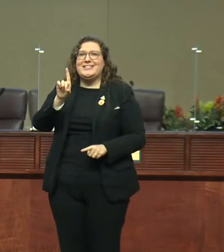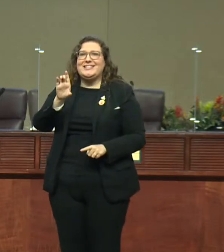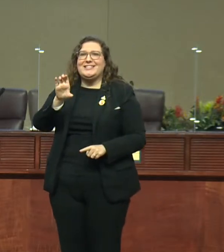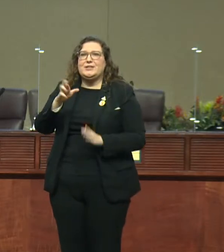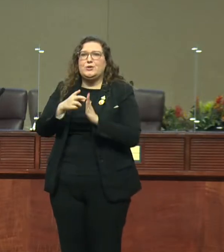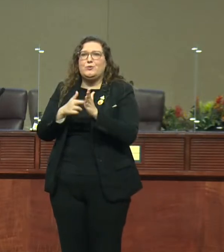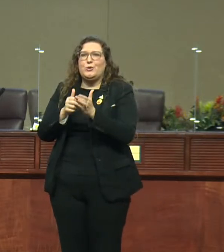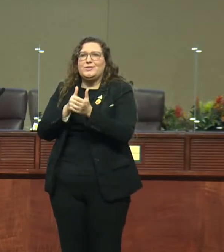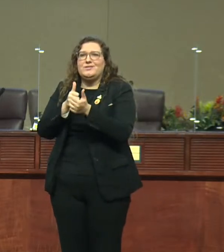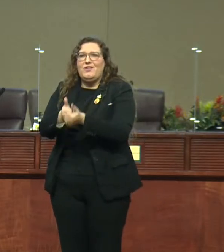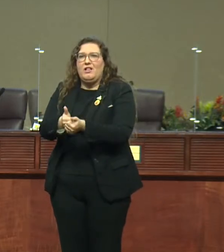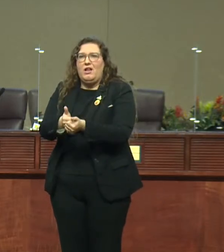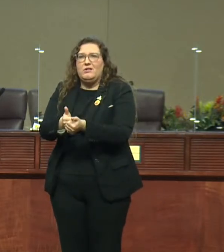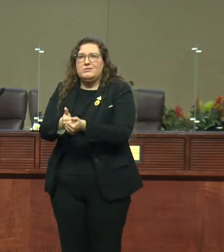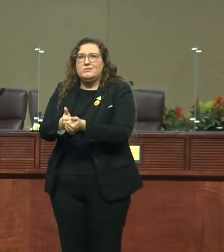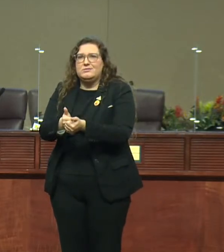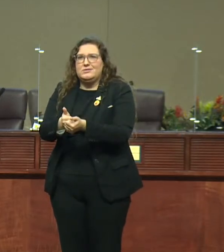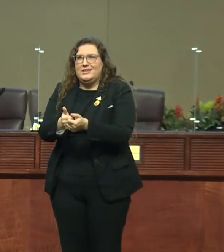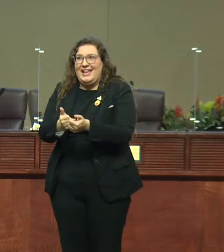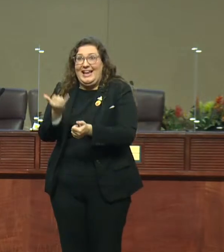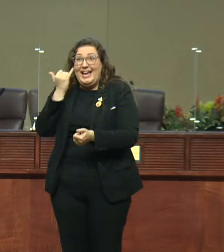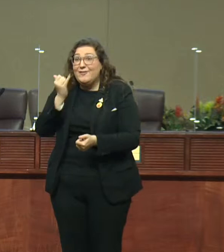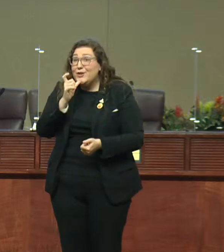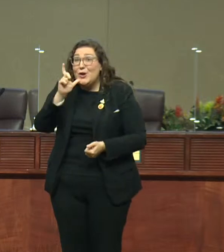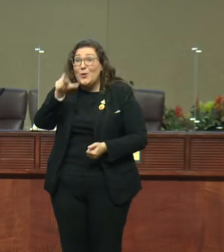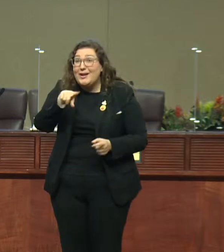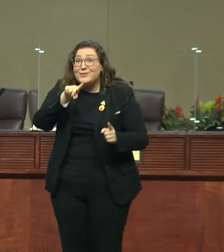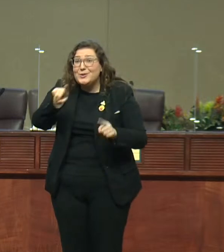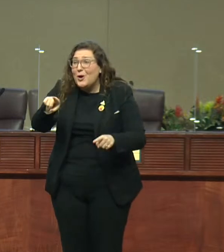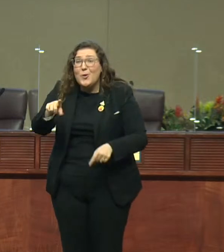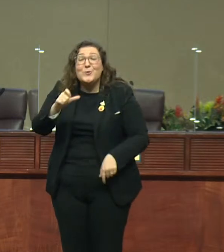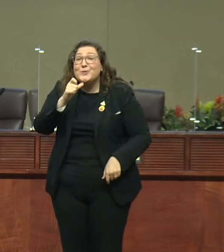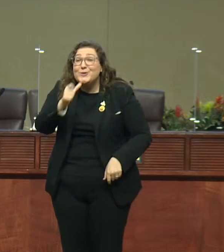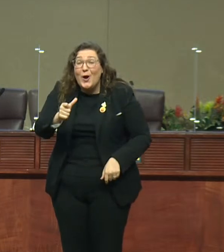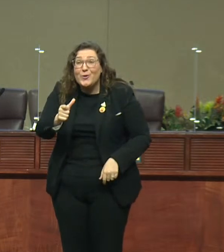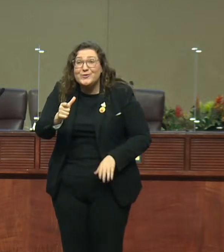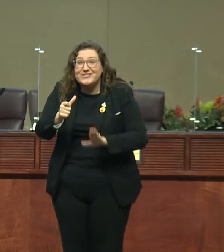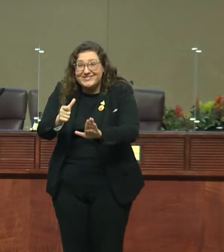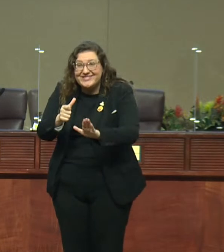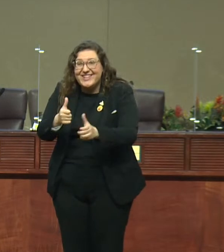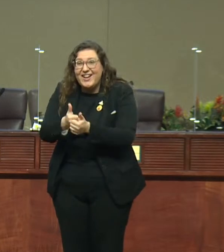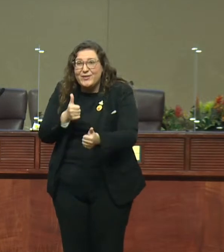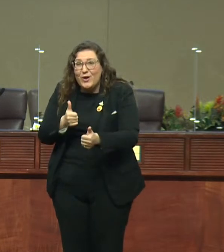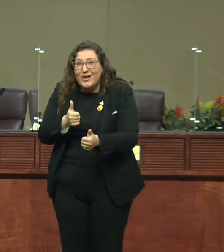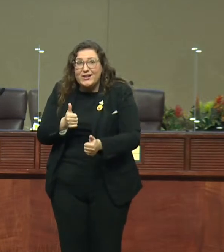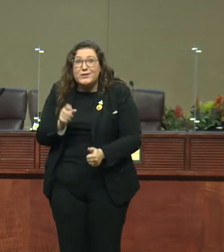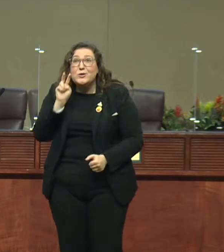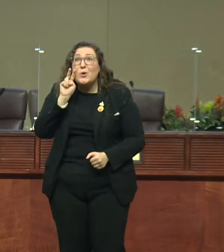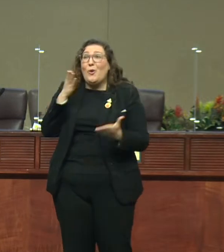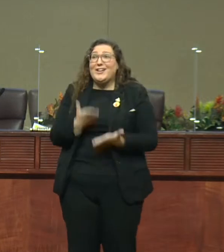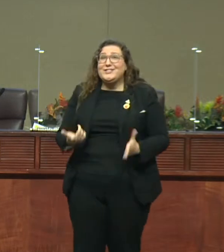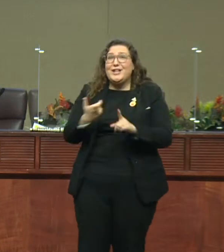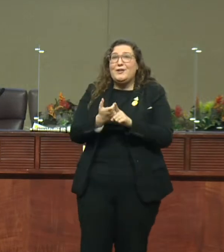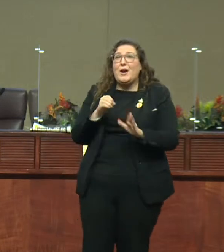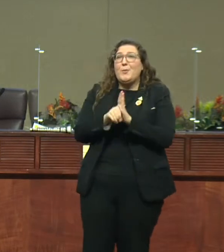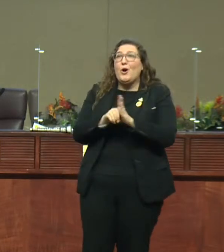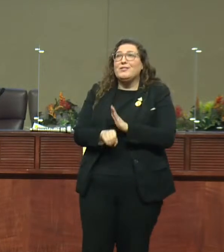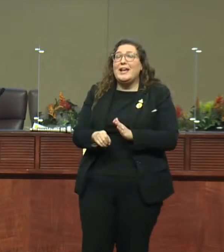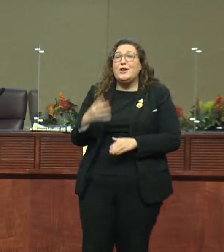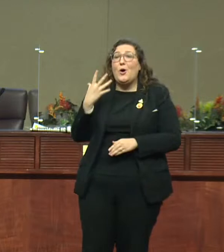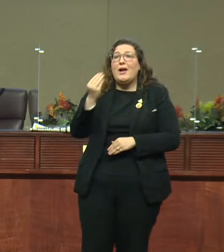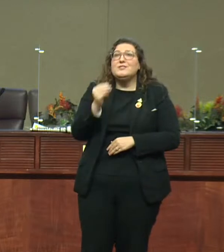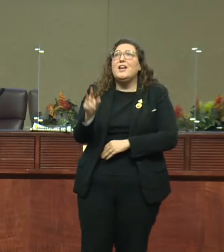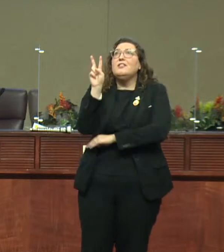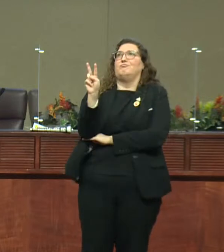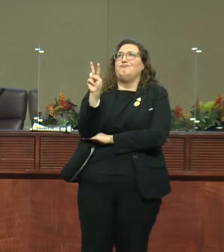You can even watch it from Orlando. It doesn't feel the same way. I have done both. but it's quite safe to do it